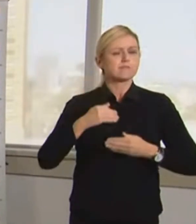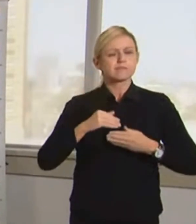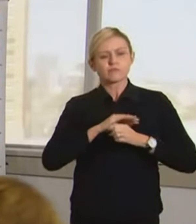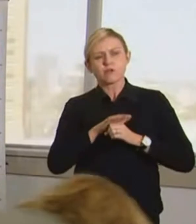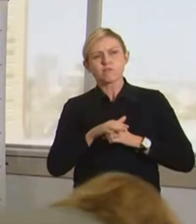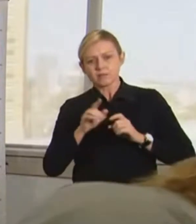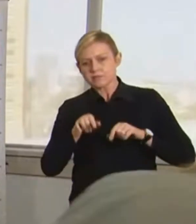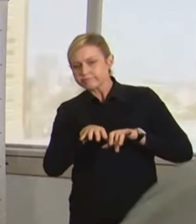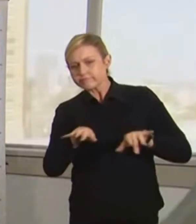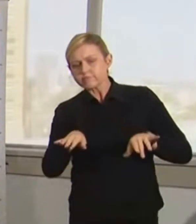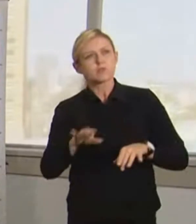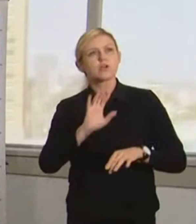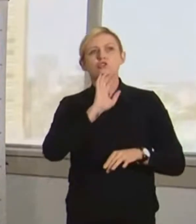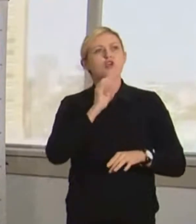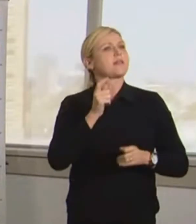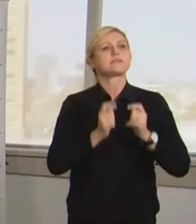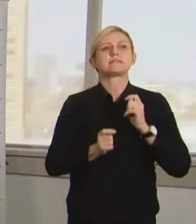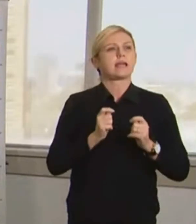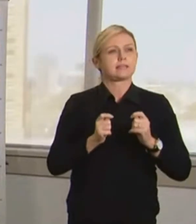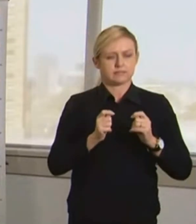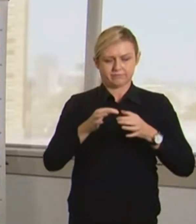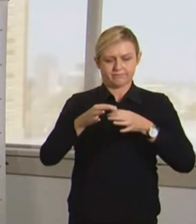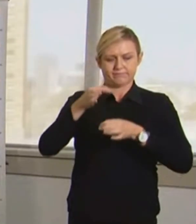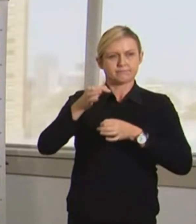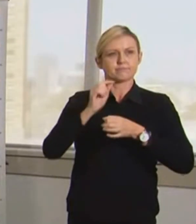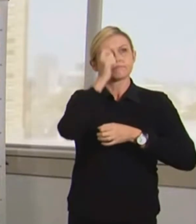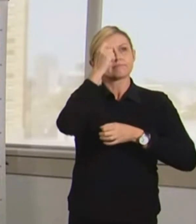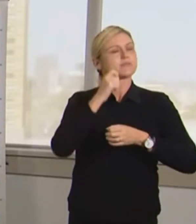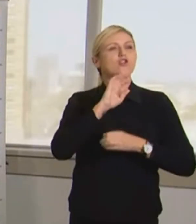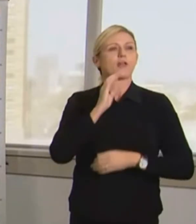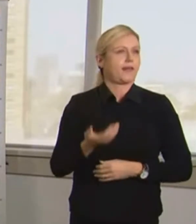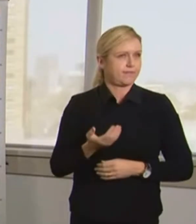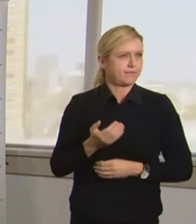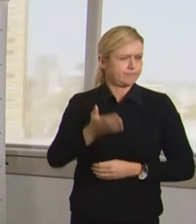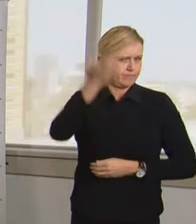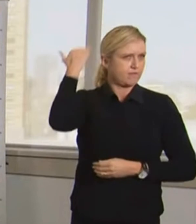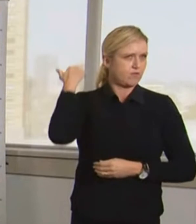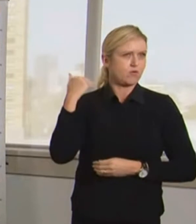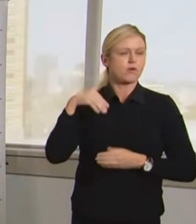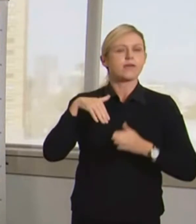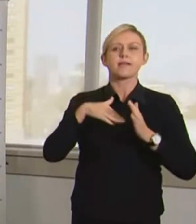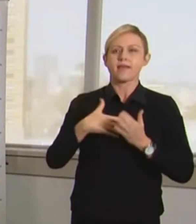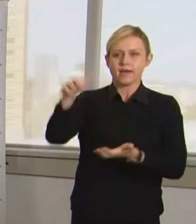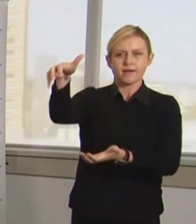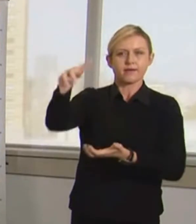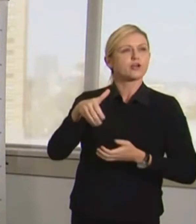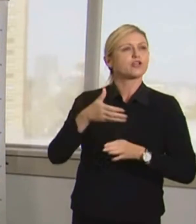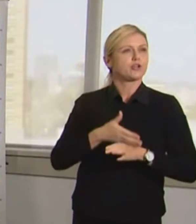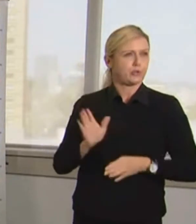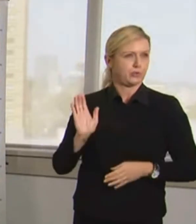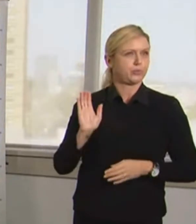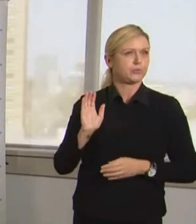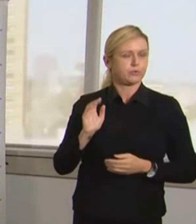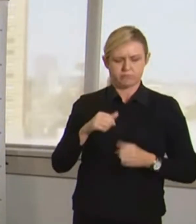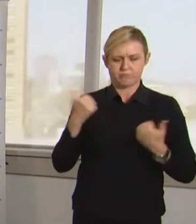equipment. And right now we're actually in a better space to be able to do that. We've actually made some announcements yesterday. You weren't here yesterday, but we